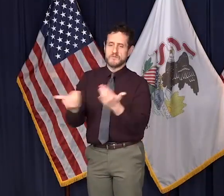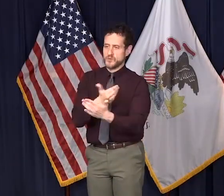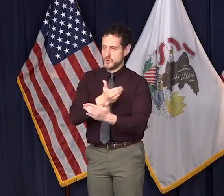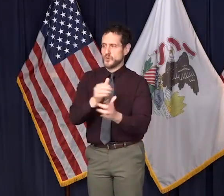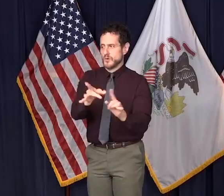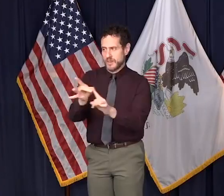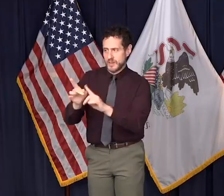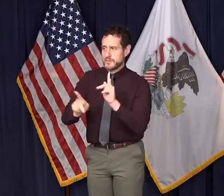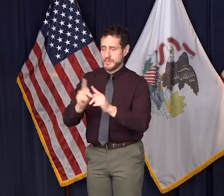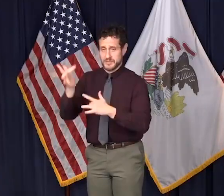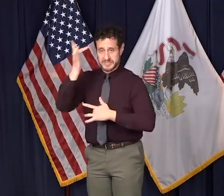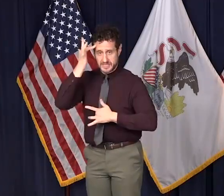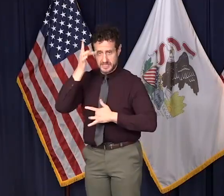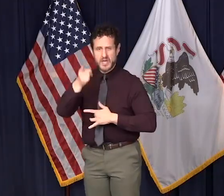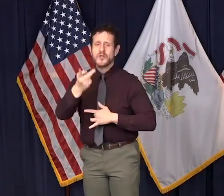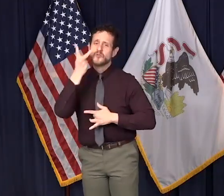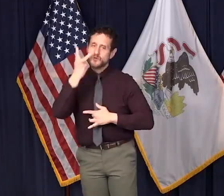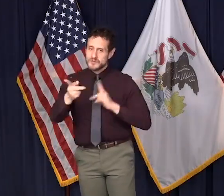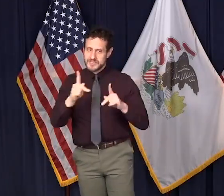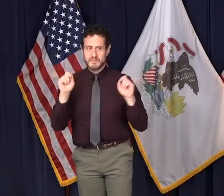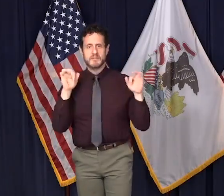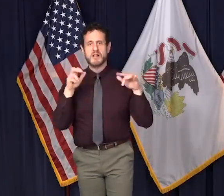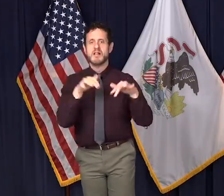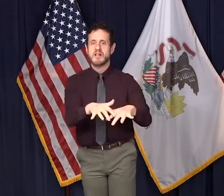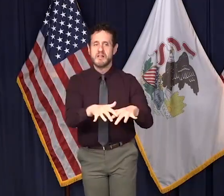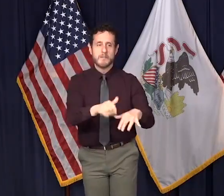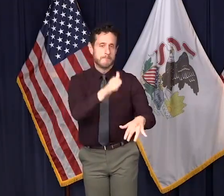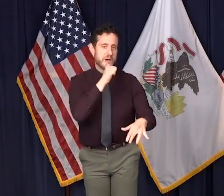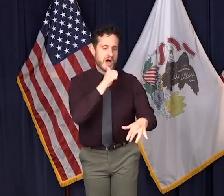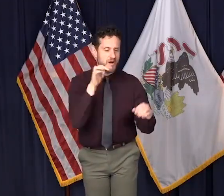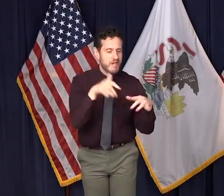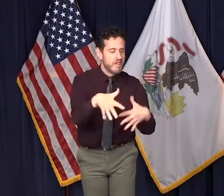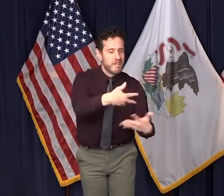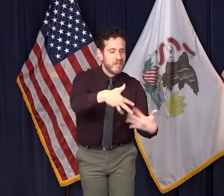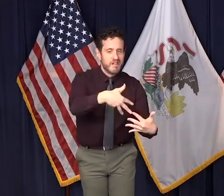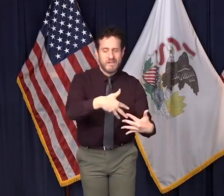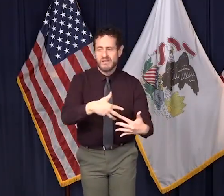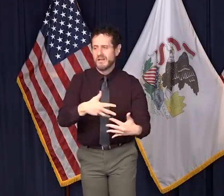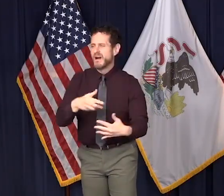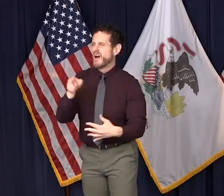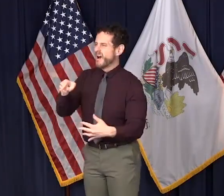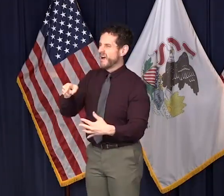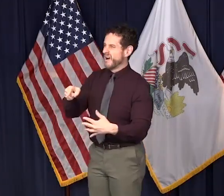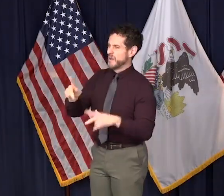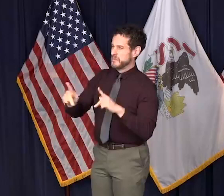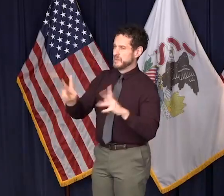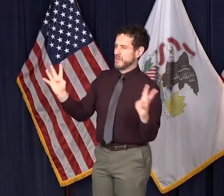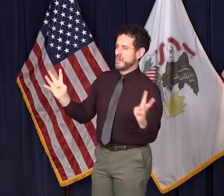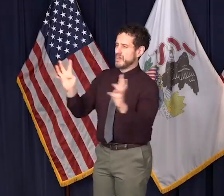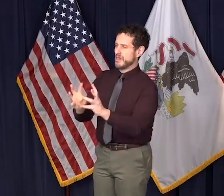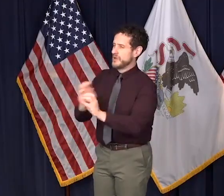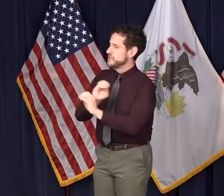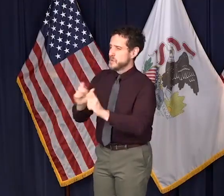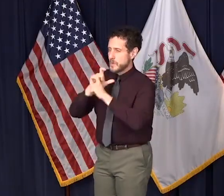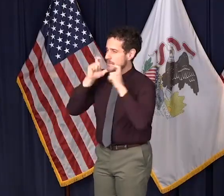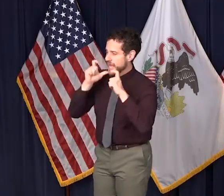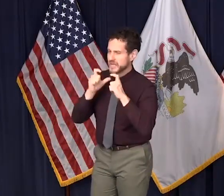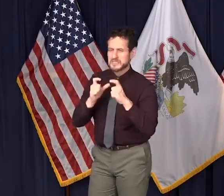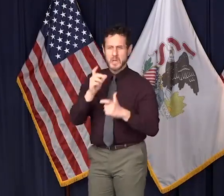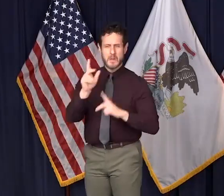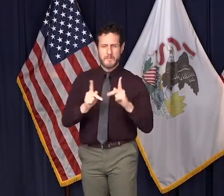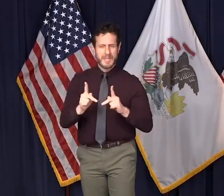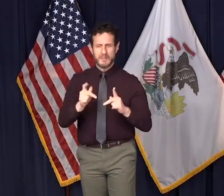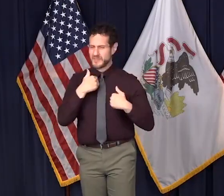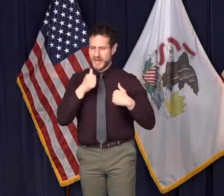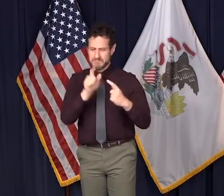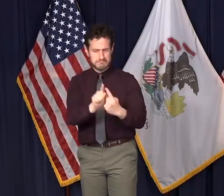have seen people crowding into bars, areas where people were not wearing masks or not maintaining 6 feet of distance